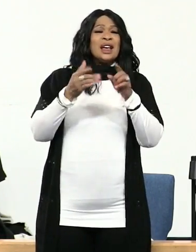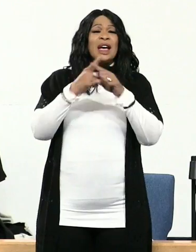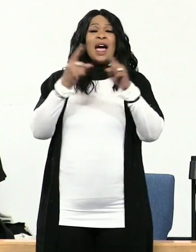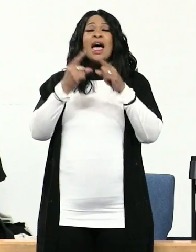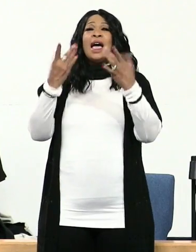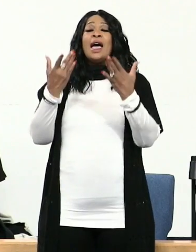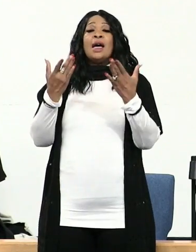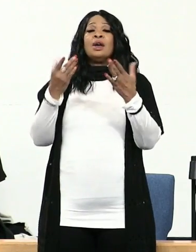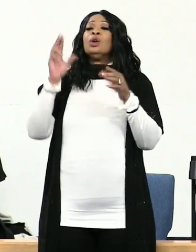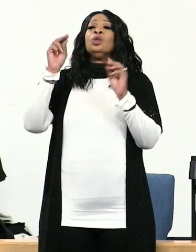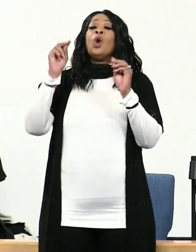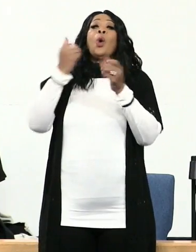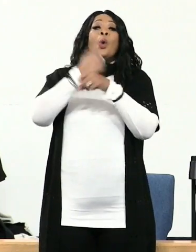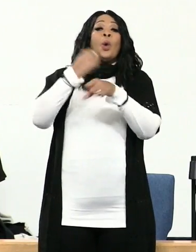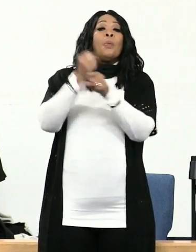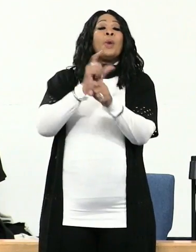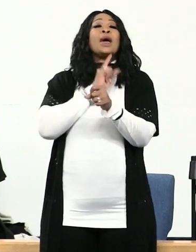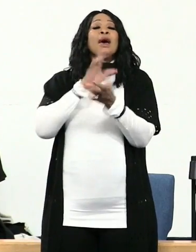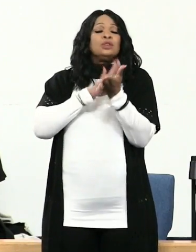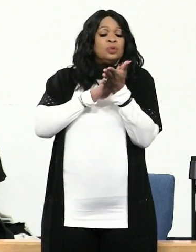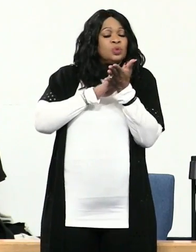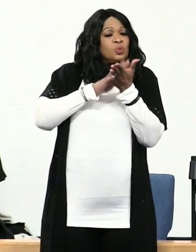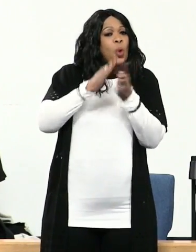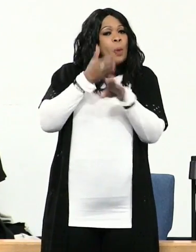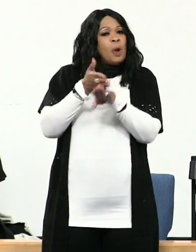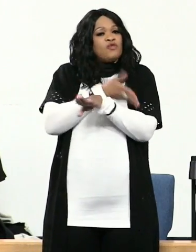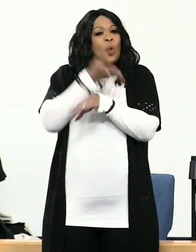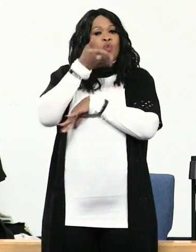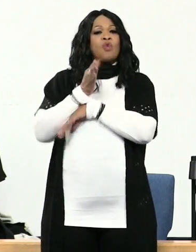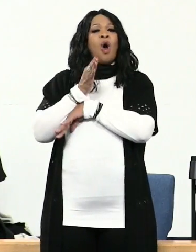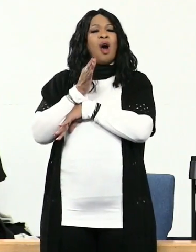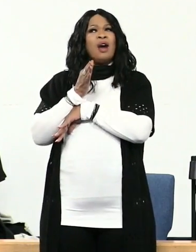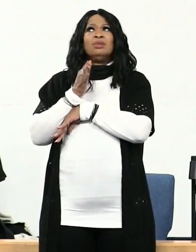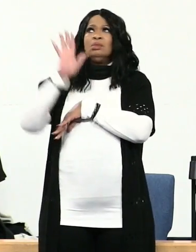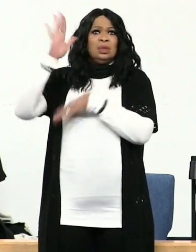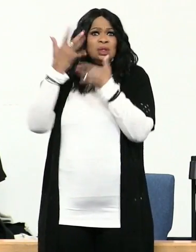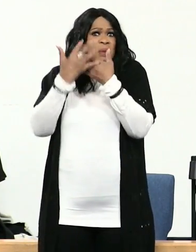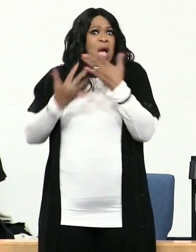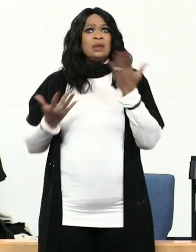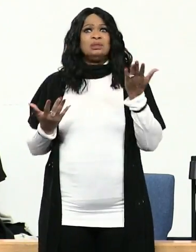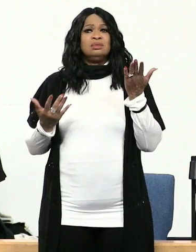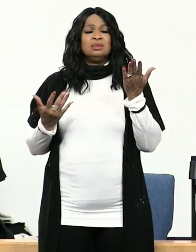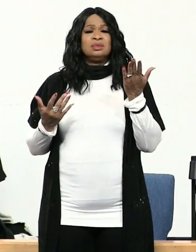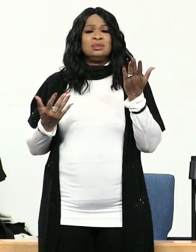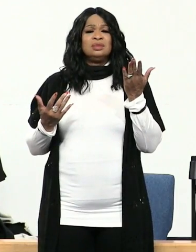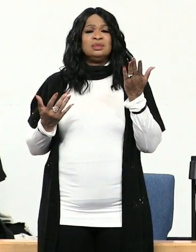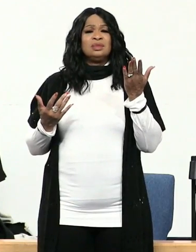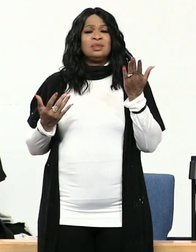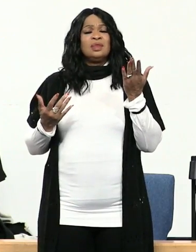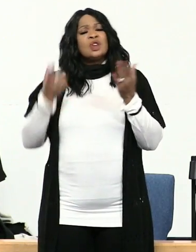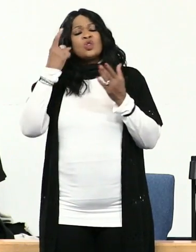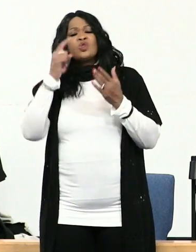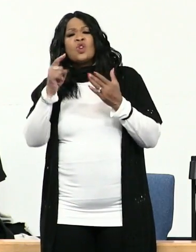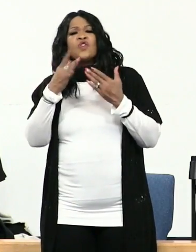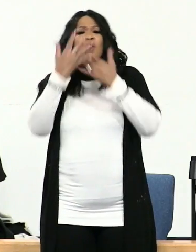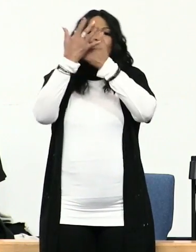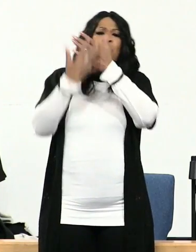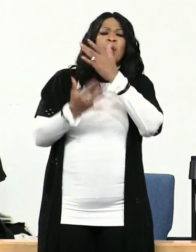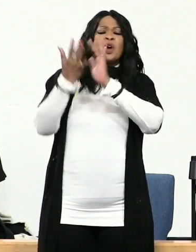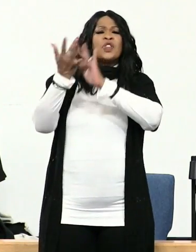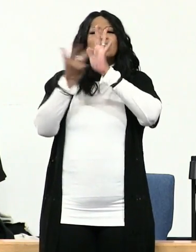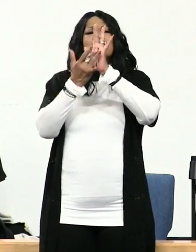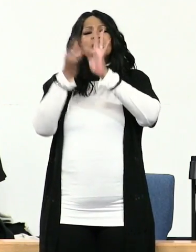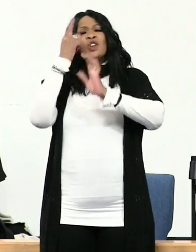as snow, making us pure before God. It's his blood. It's by the blood of Jesus that people